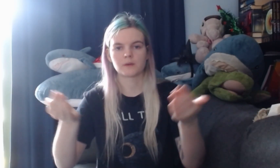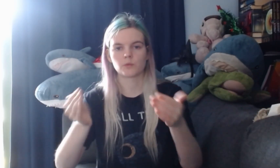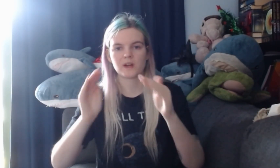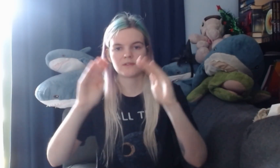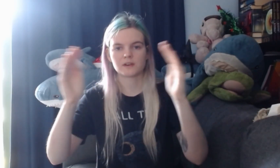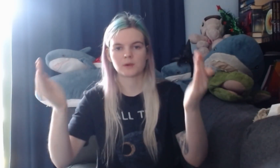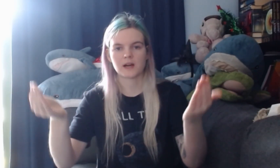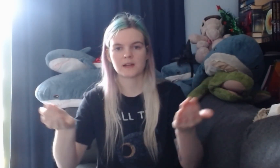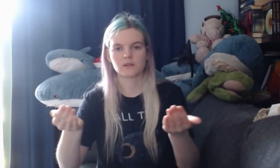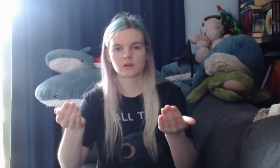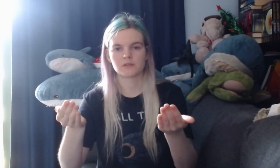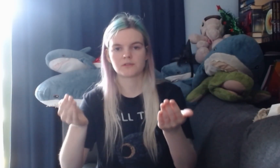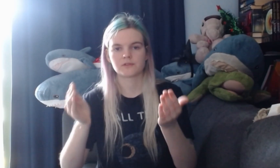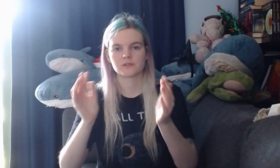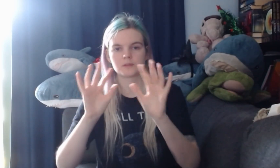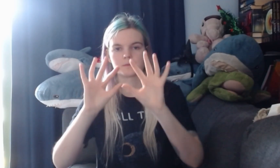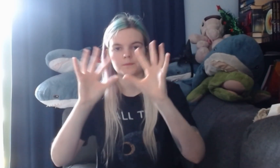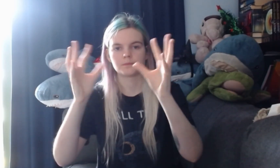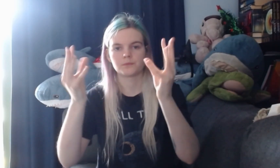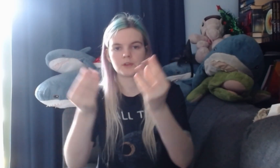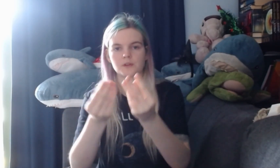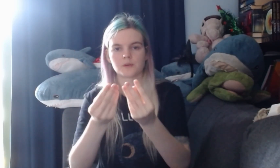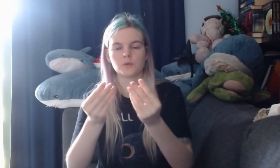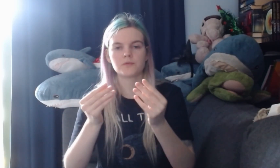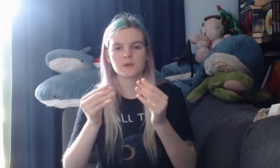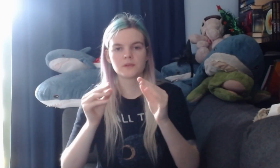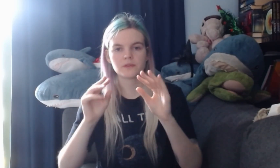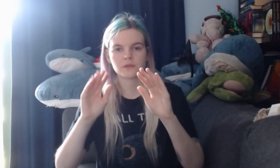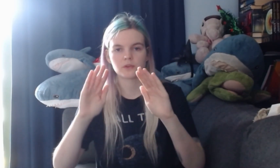wave kind of movements. So